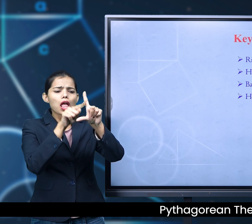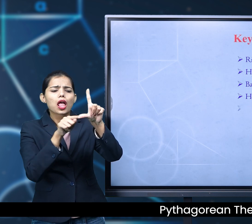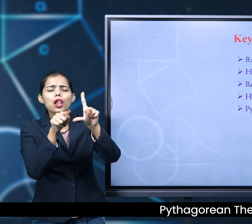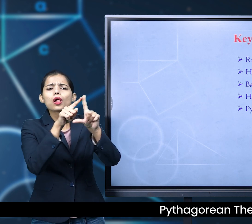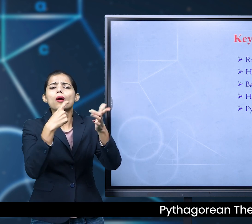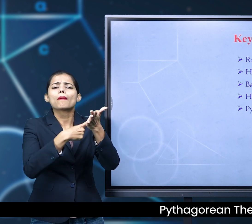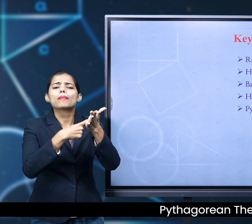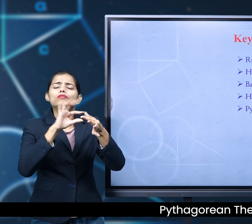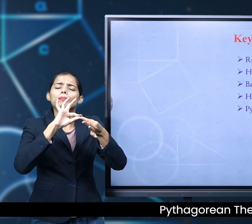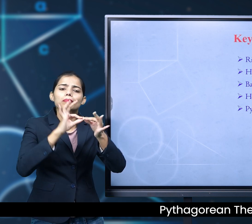Pythagorean theorem,